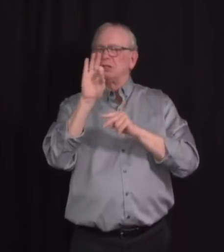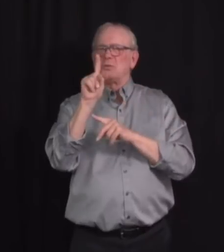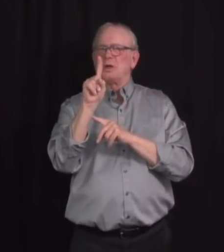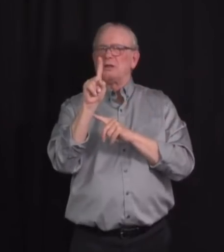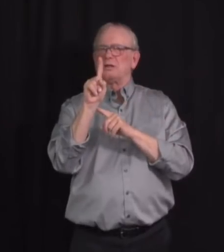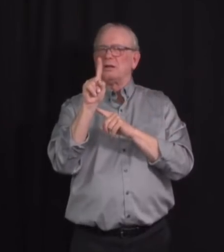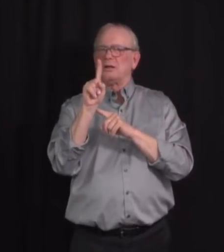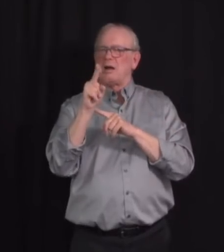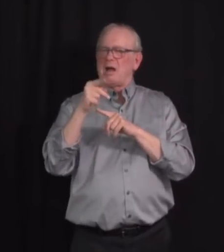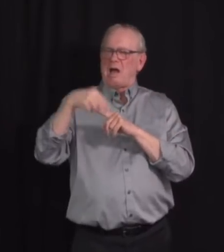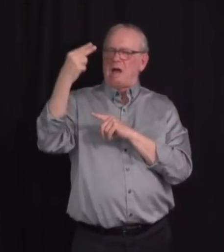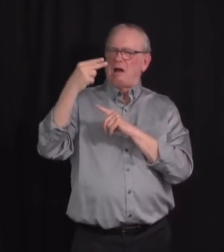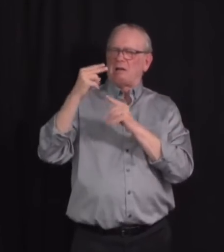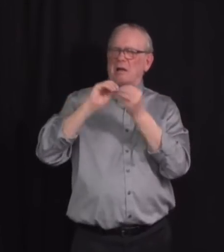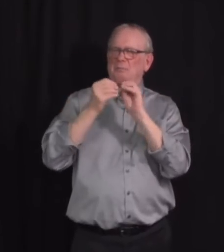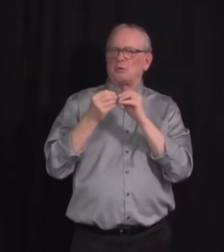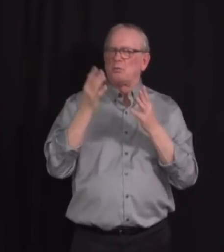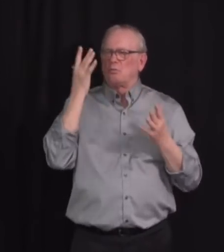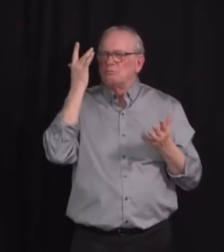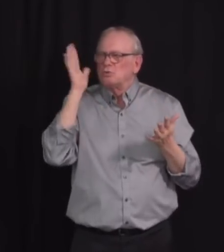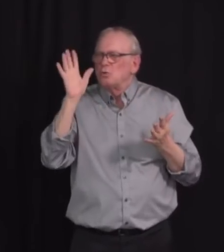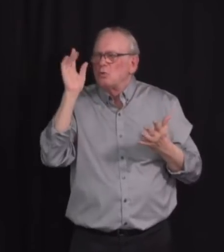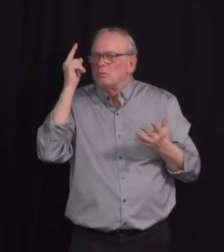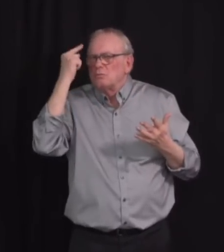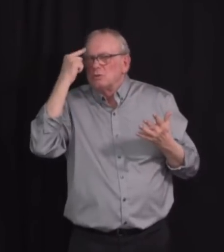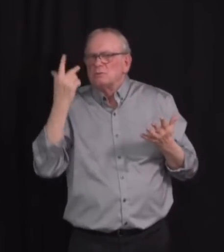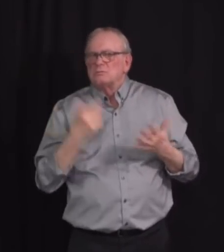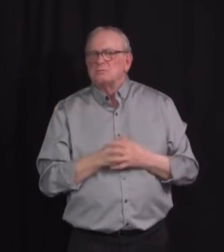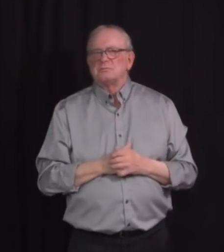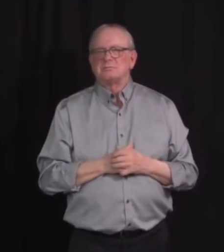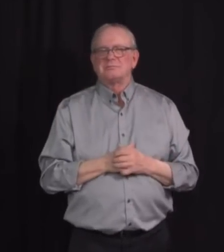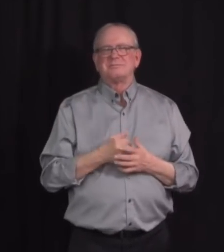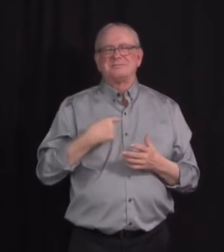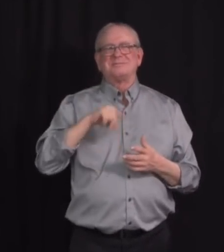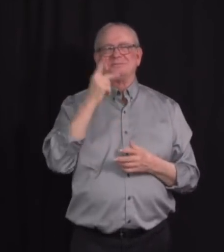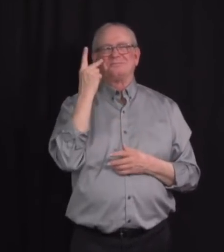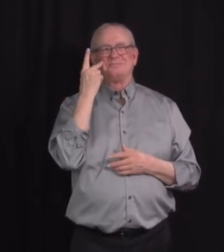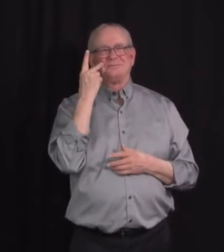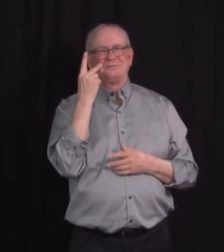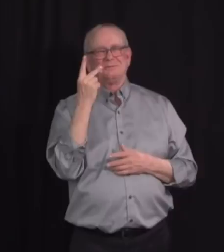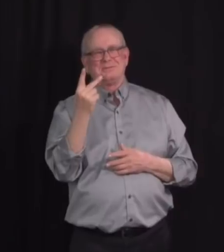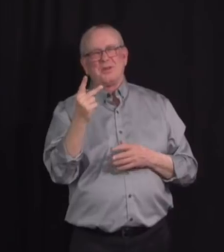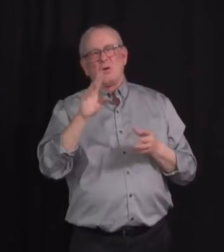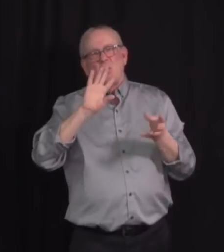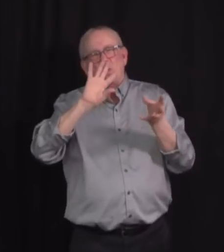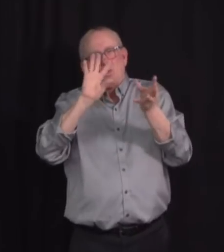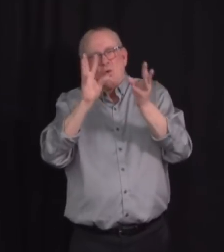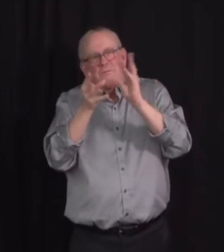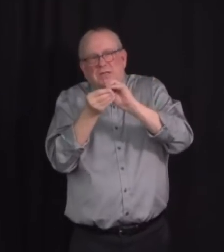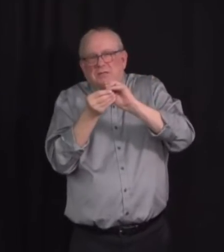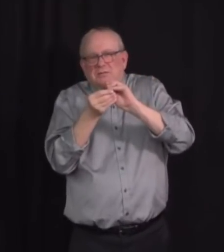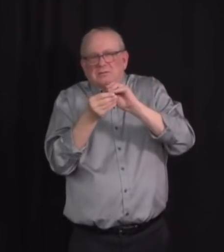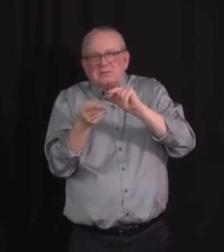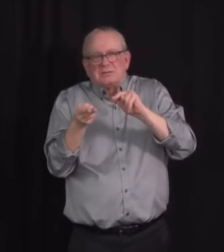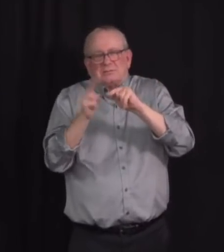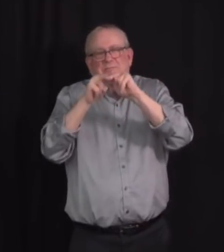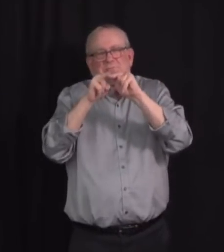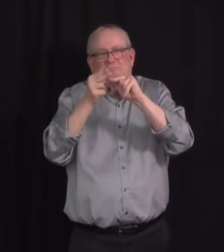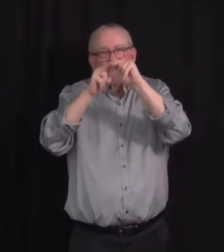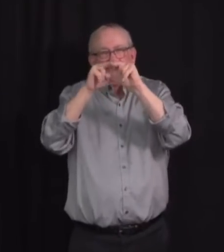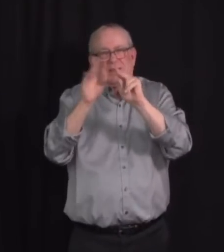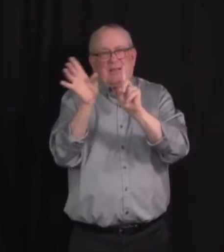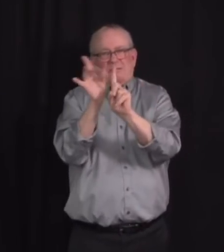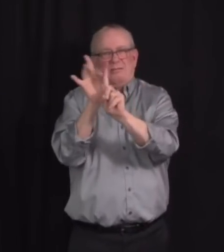in cases and slight overall increases week to week in the proportion of all